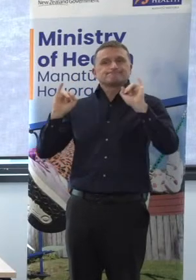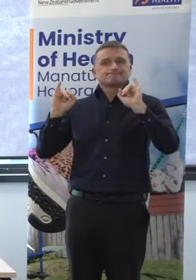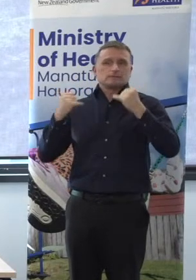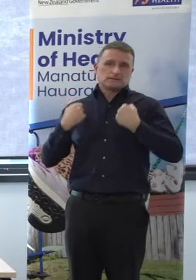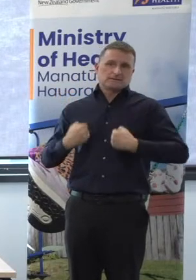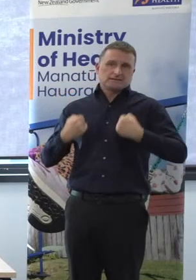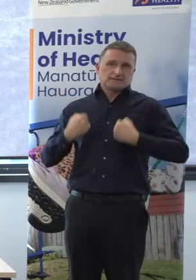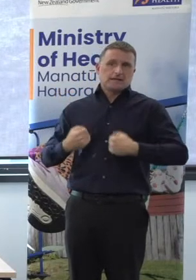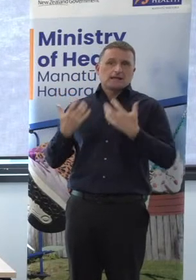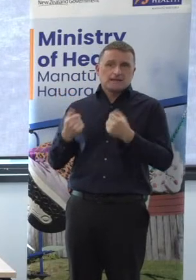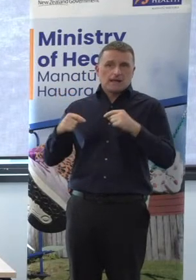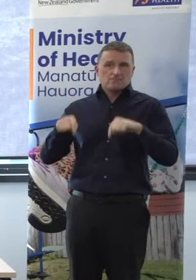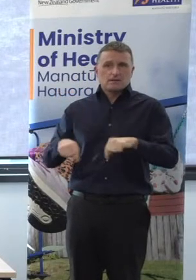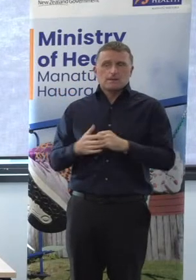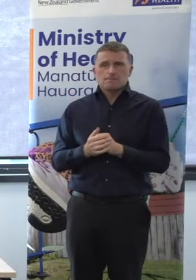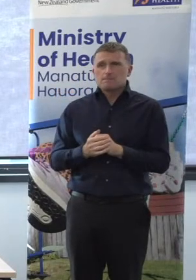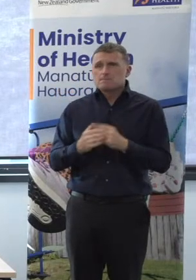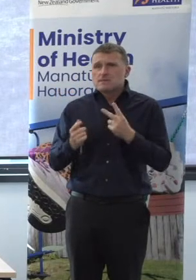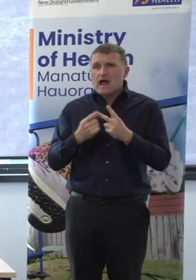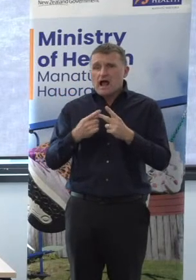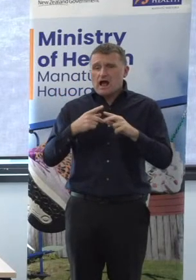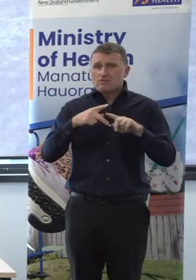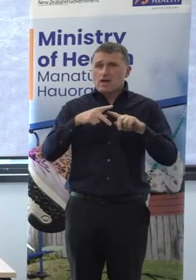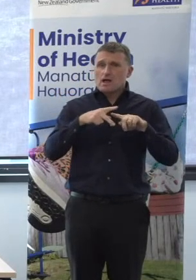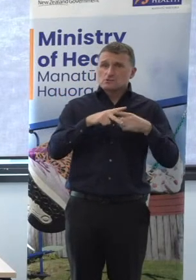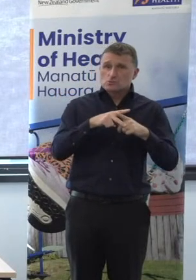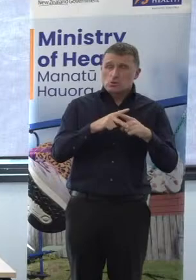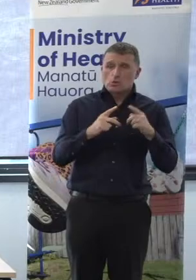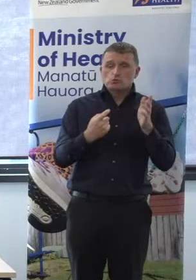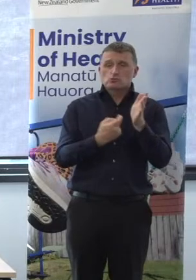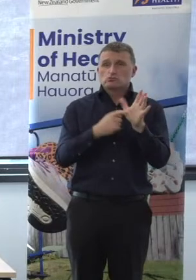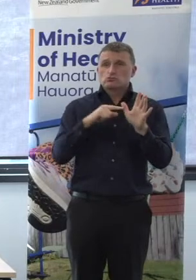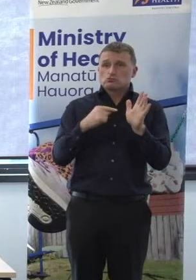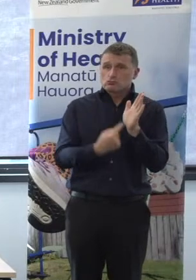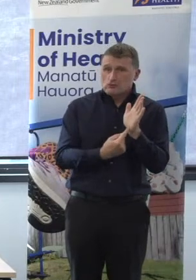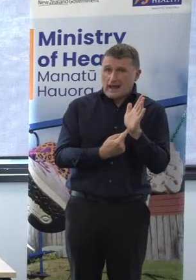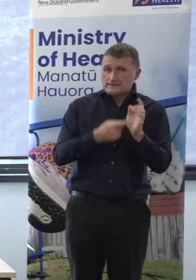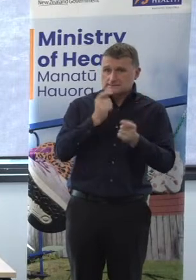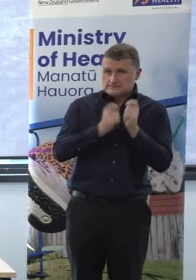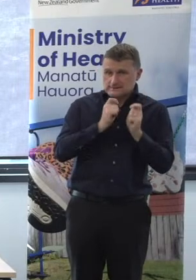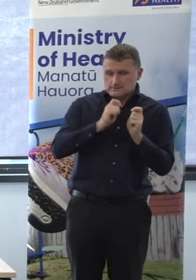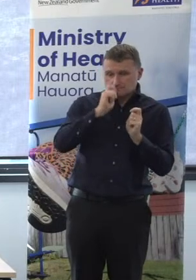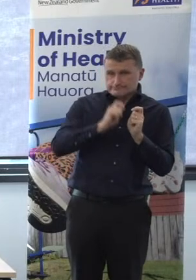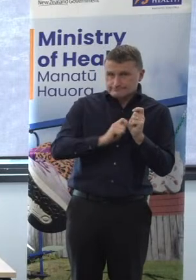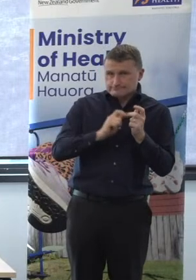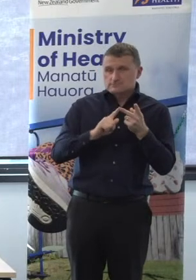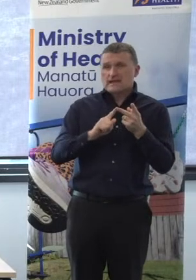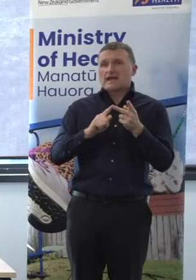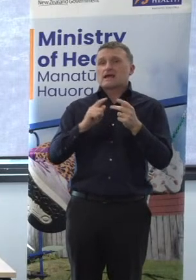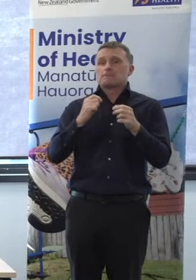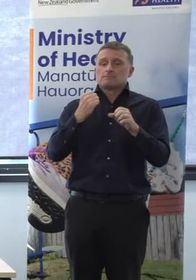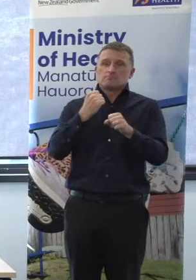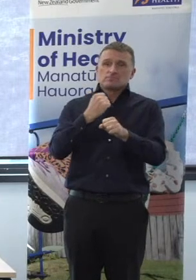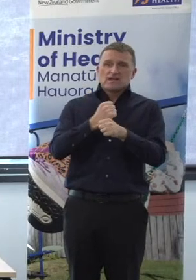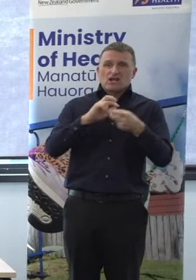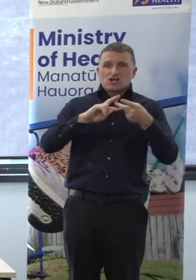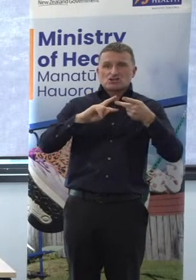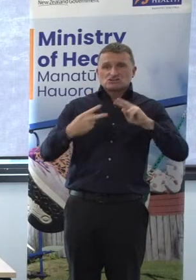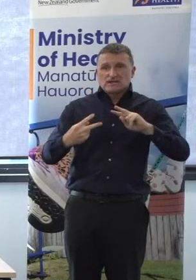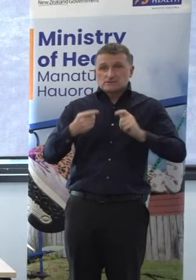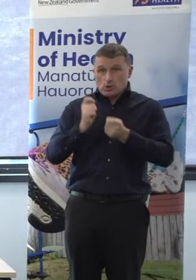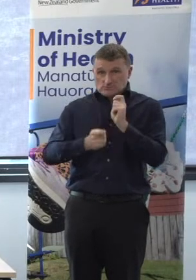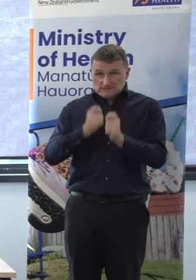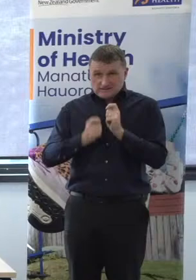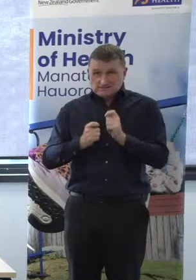course, we have other management tools. So rapid antigen tests and whole genome sequencing are just two testing tools that we use to monitor for the presence